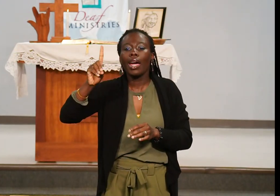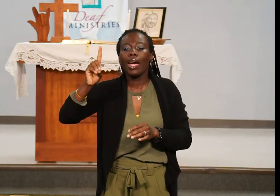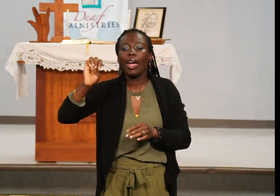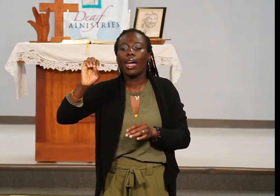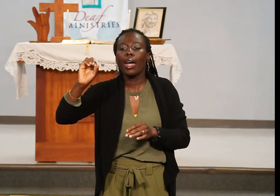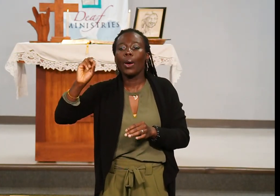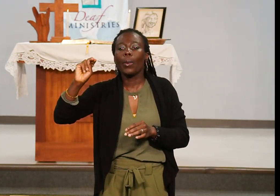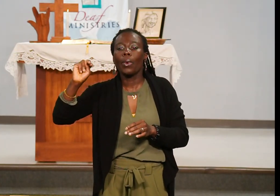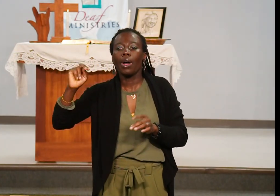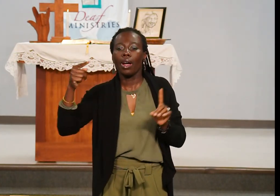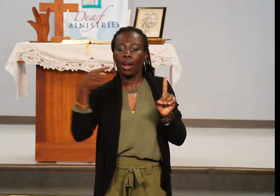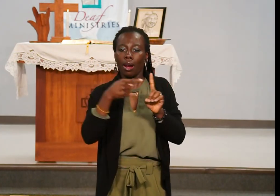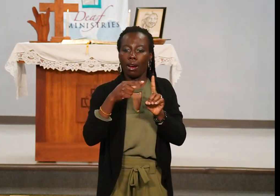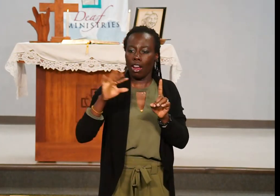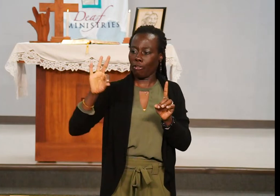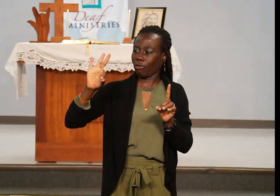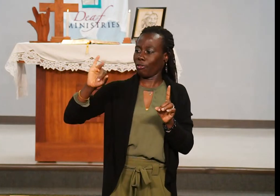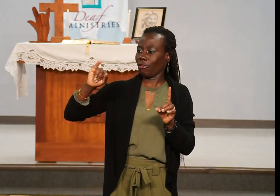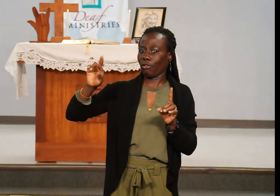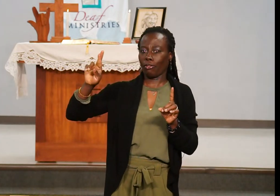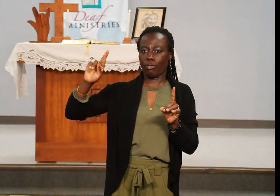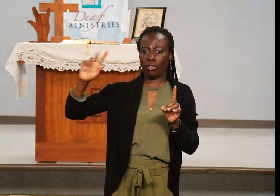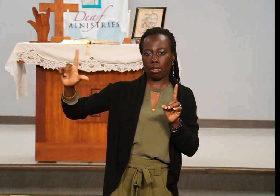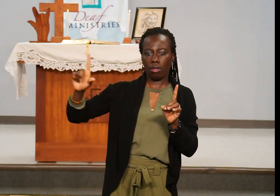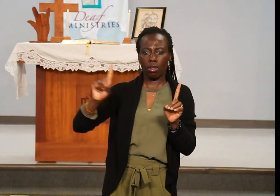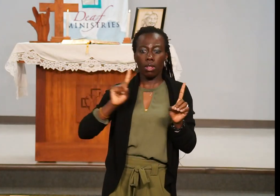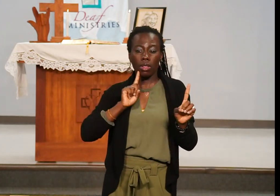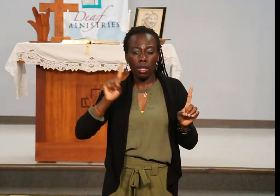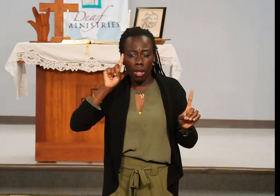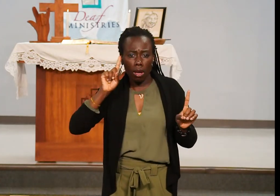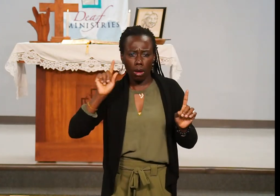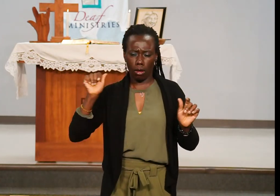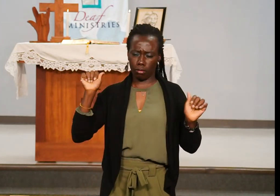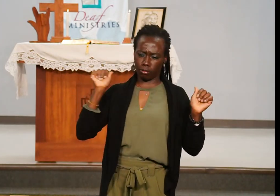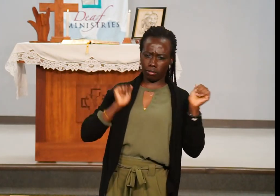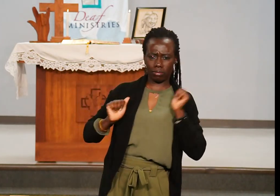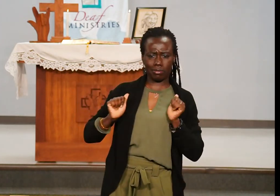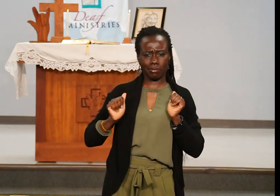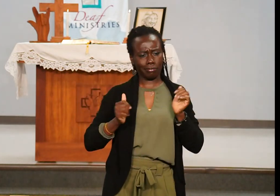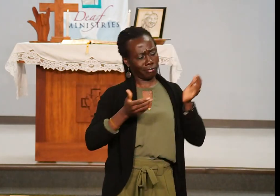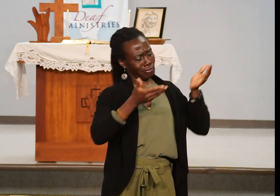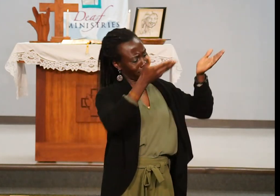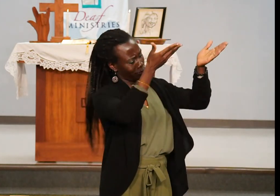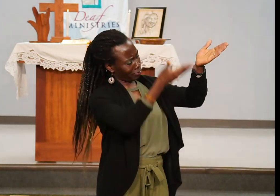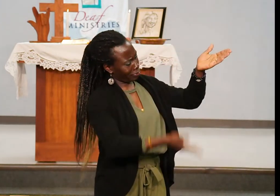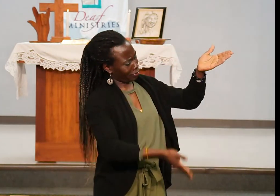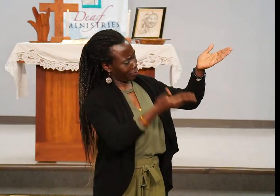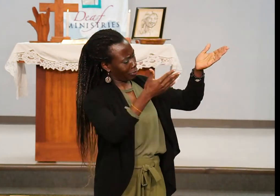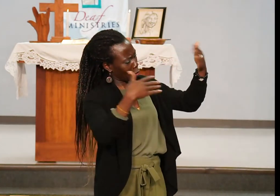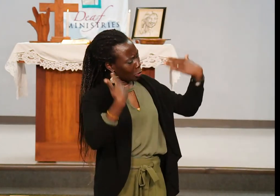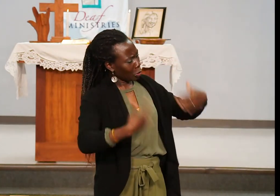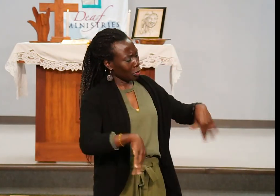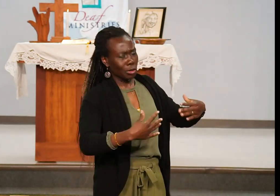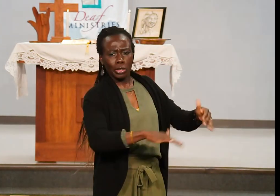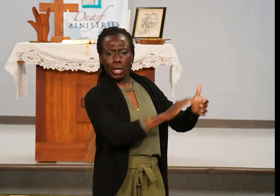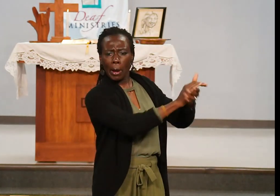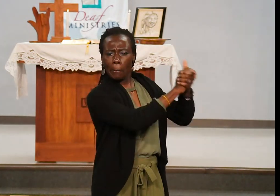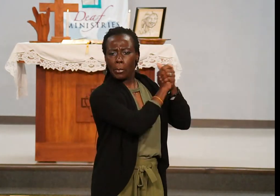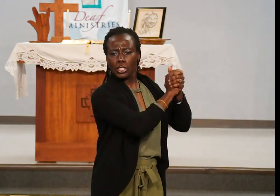Deaf in fully in American Sign Language. This is a photo of Gideon Furrow, one of